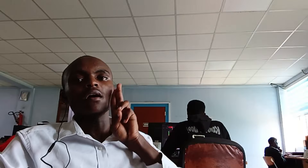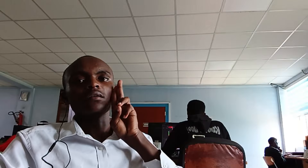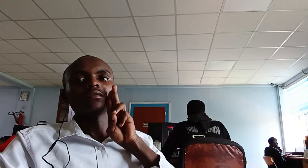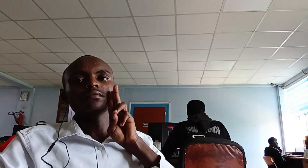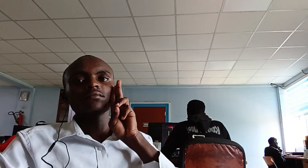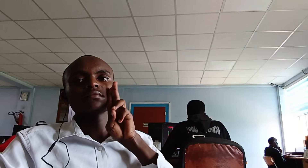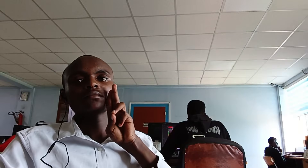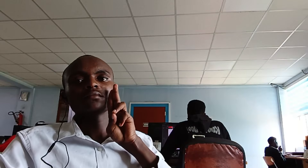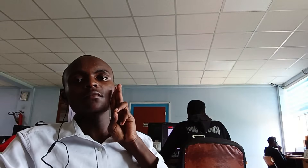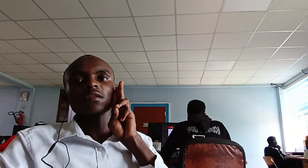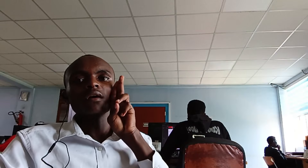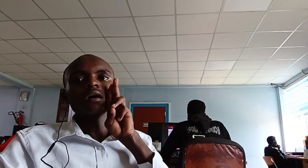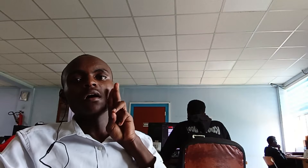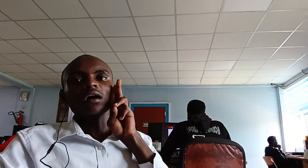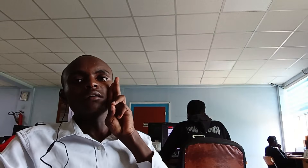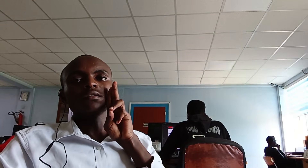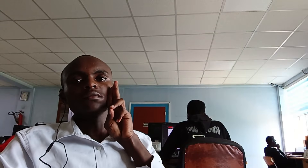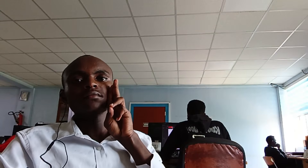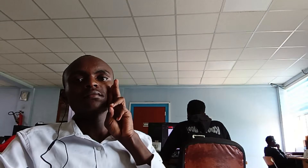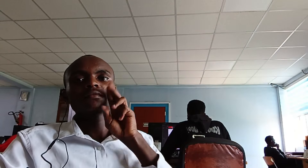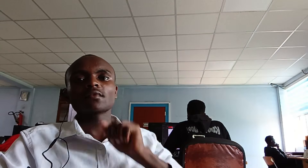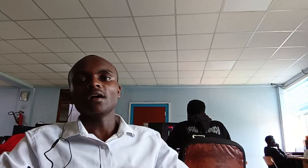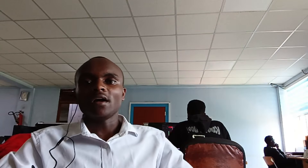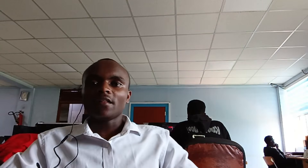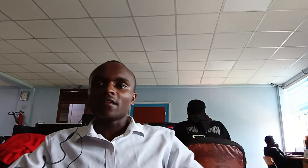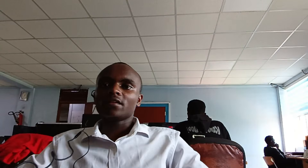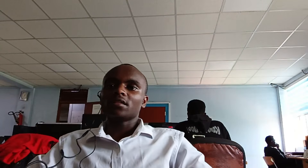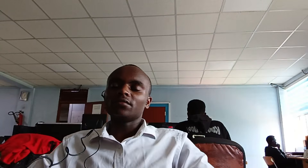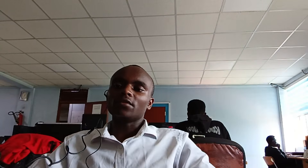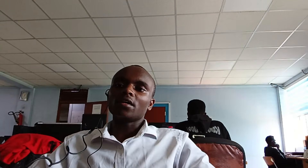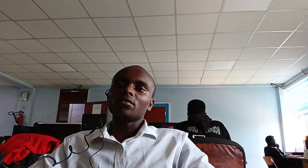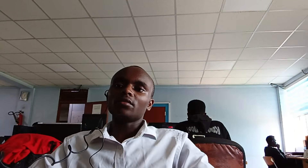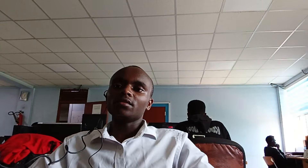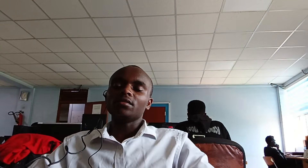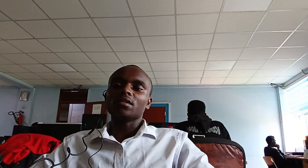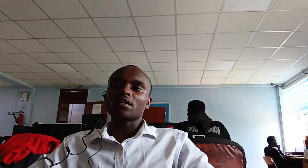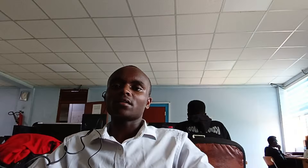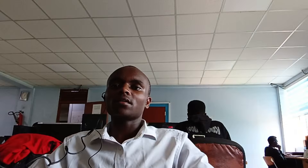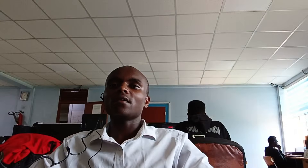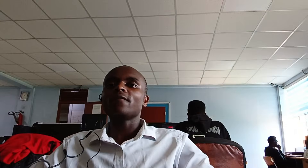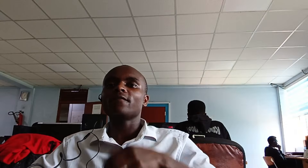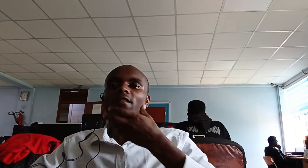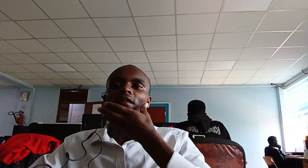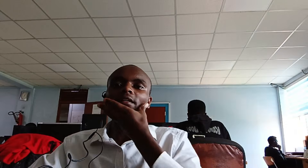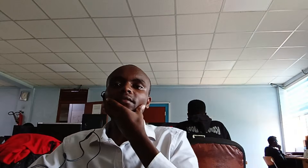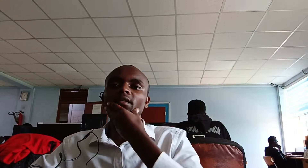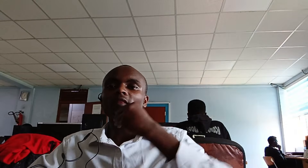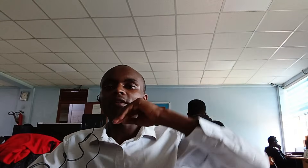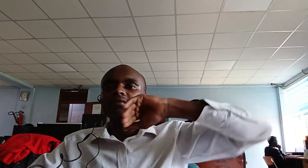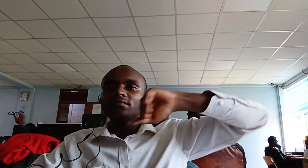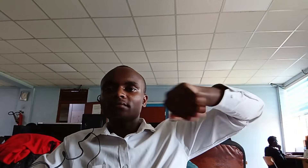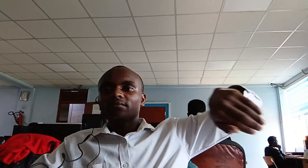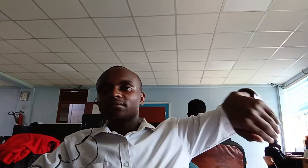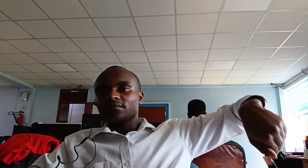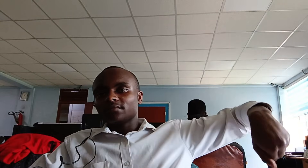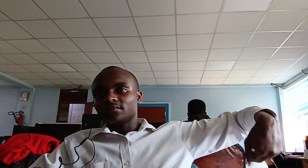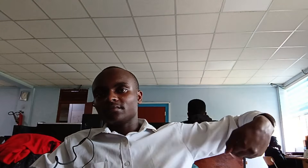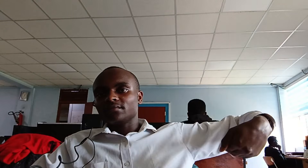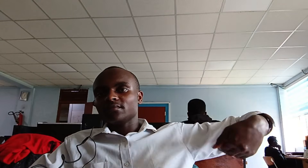uncle, uncle. The other sign for uncle is father, and then